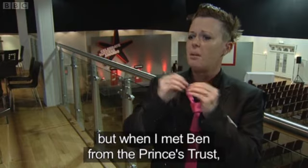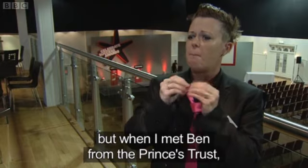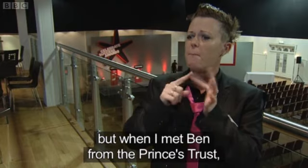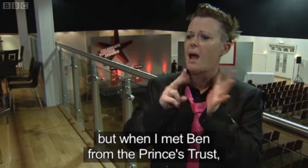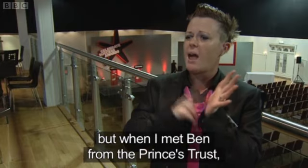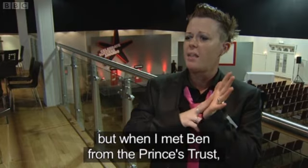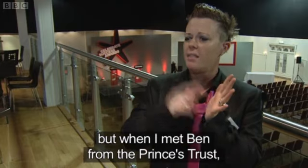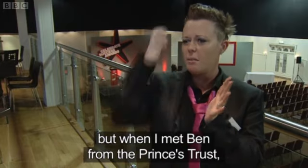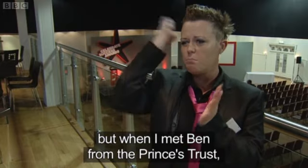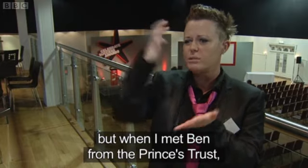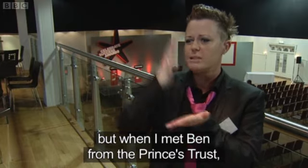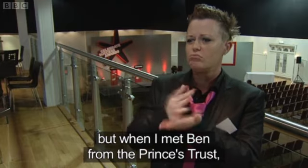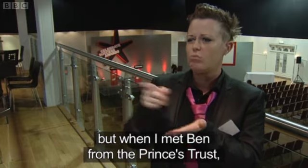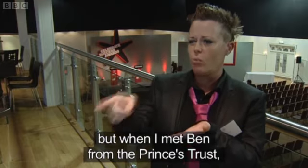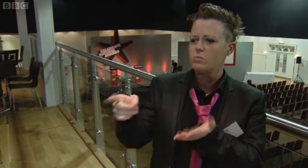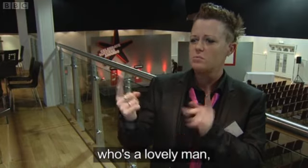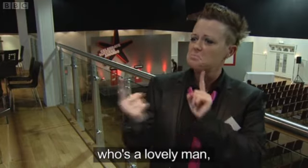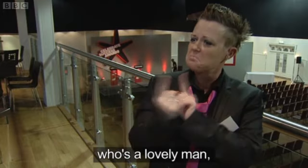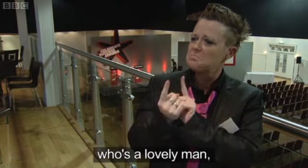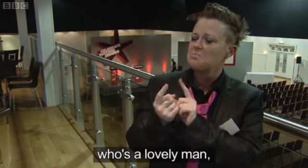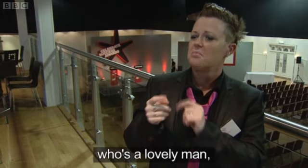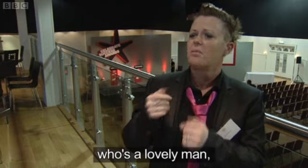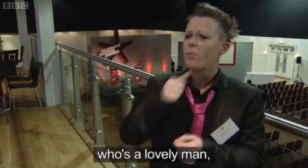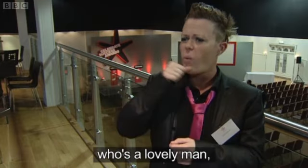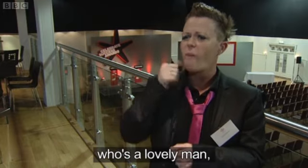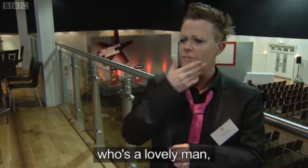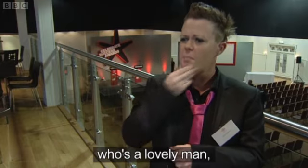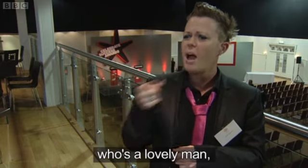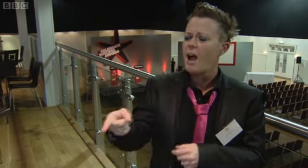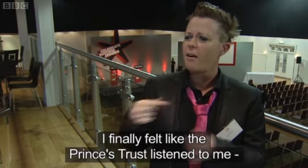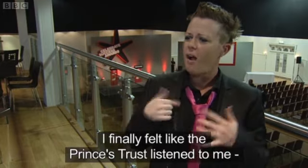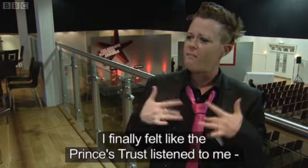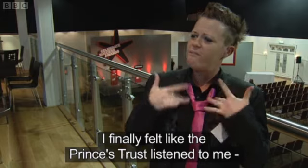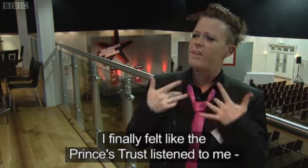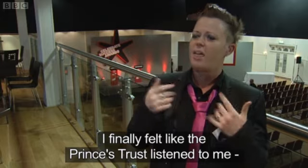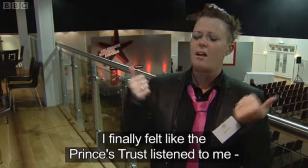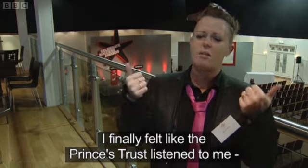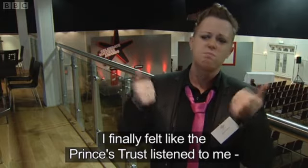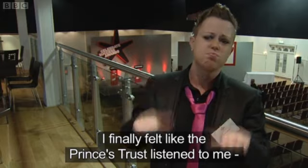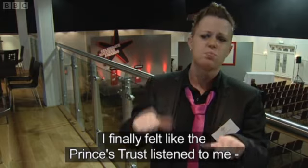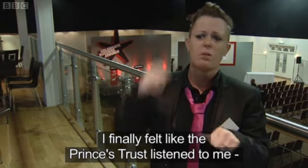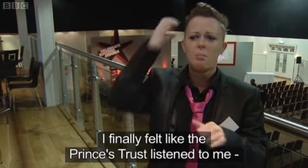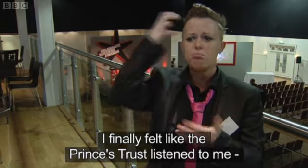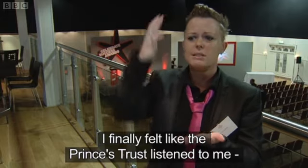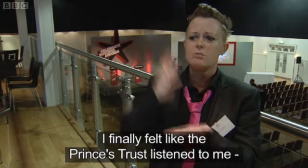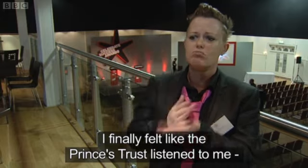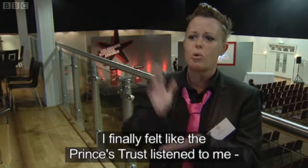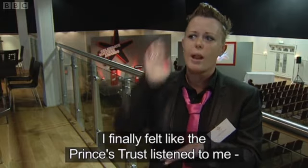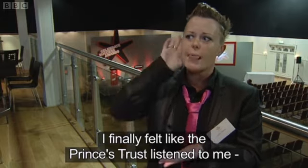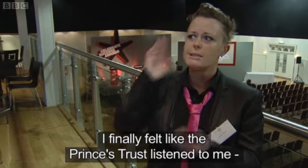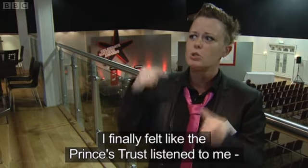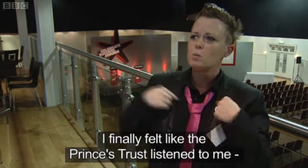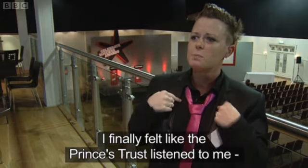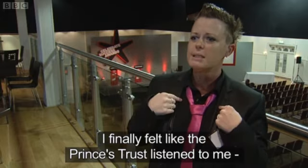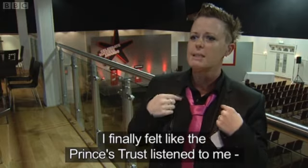Ben from the Prince's Trust, he was a lovely man, I finally felt like the Prince's Trust listened to me